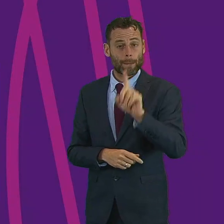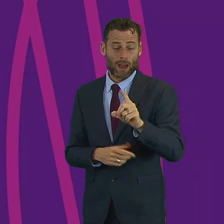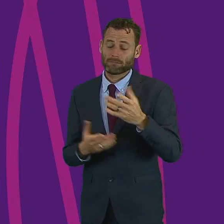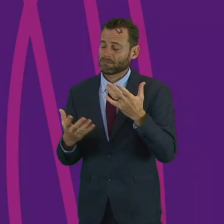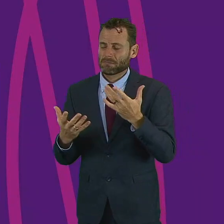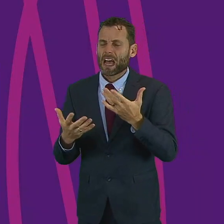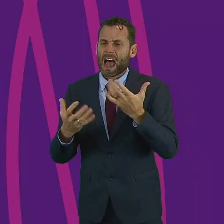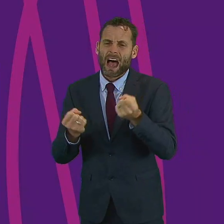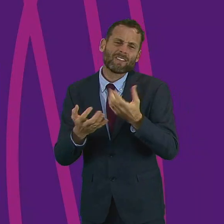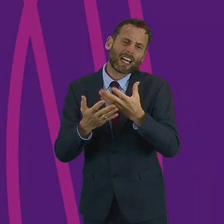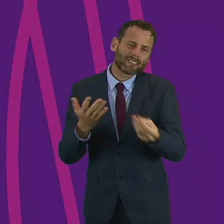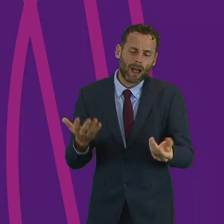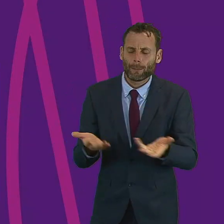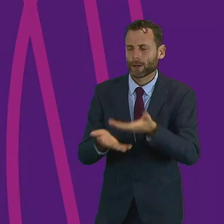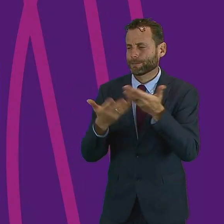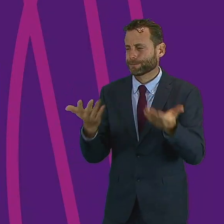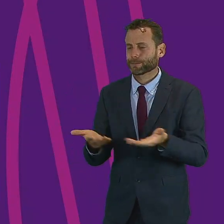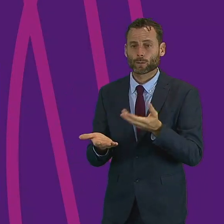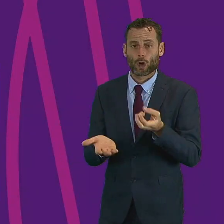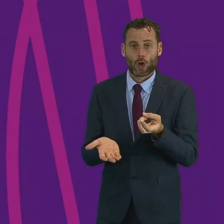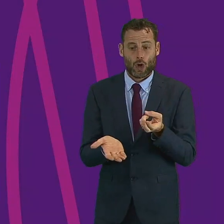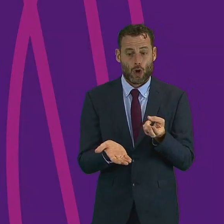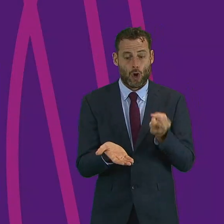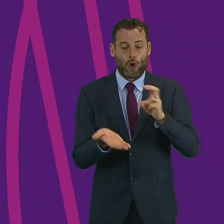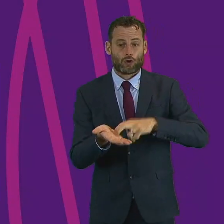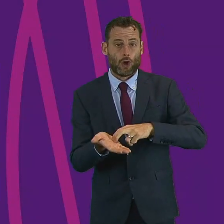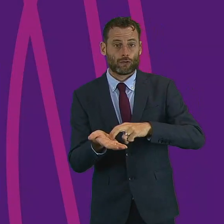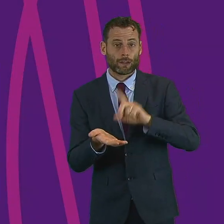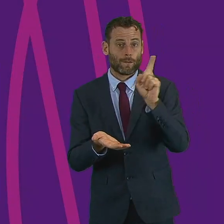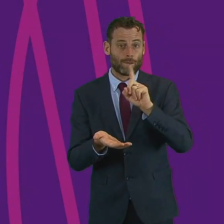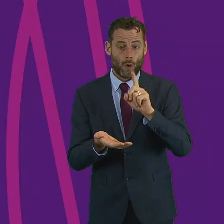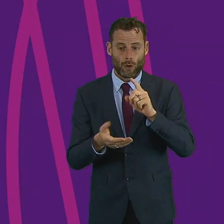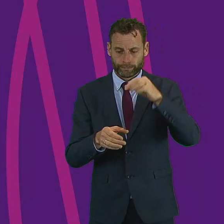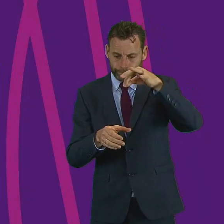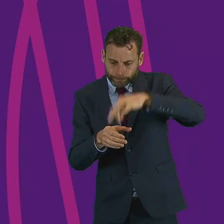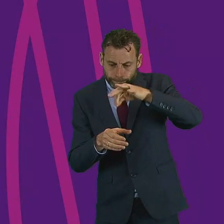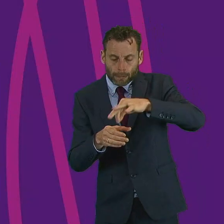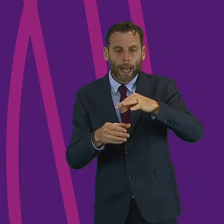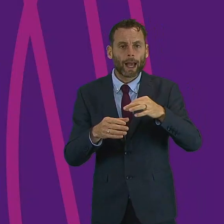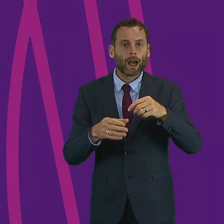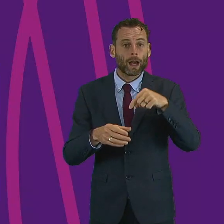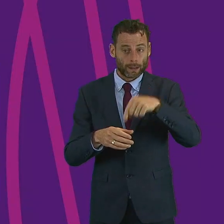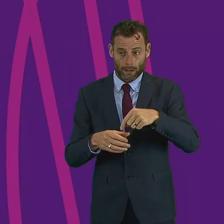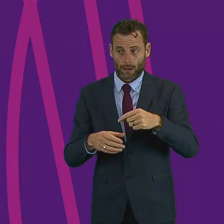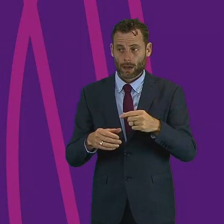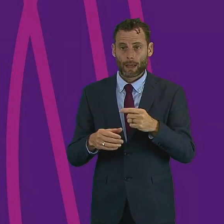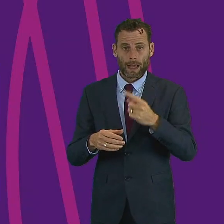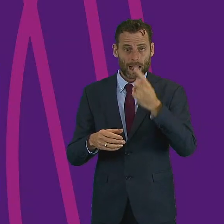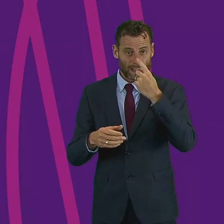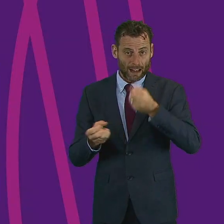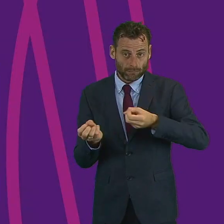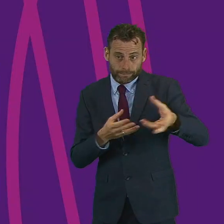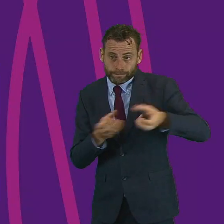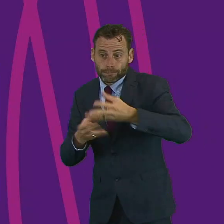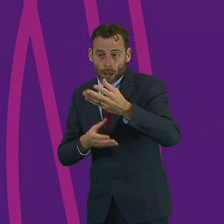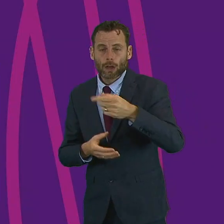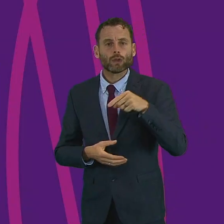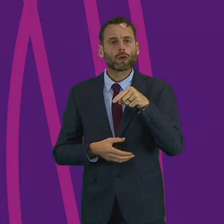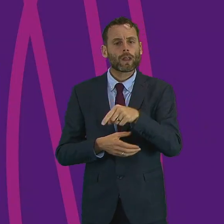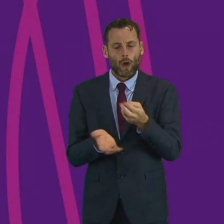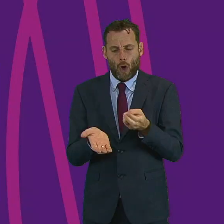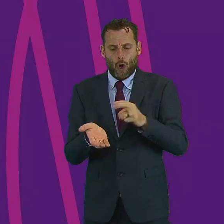where they need it without having to travel or wait a period, but we do not at the moment When schools went back a few weeks ago, we had